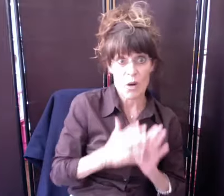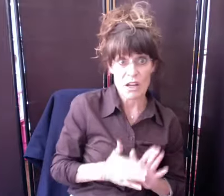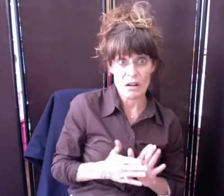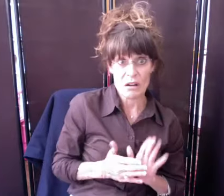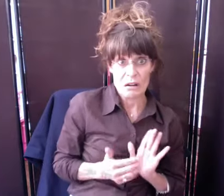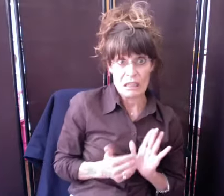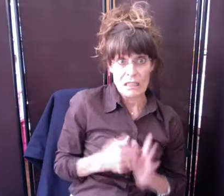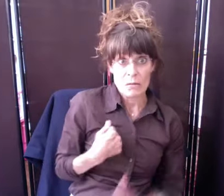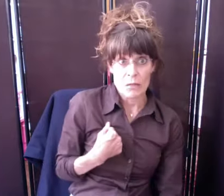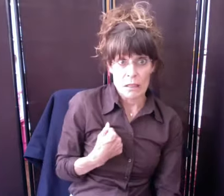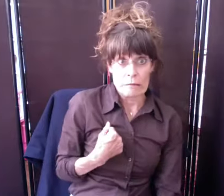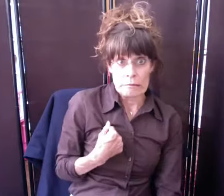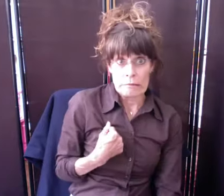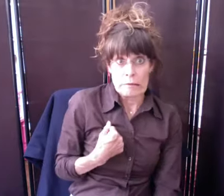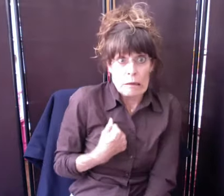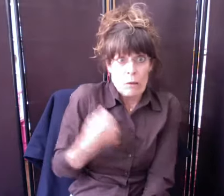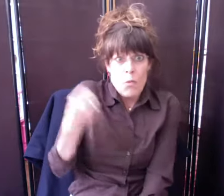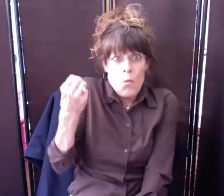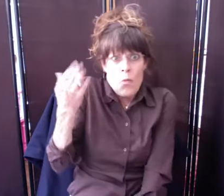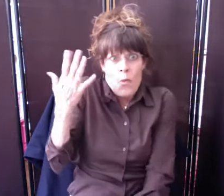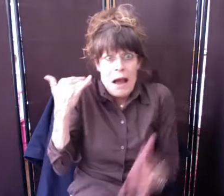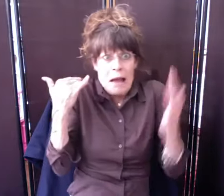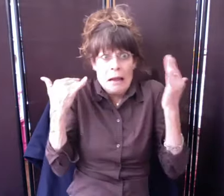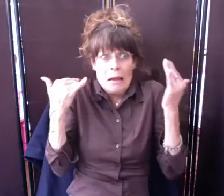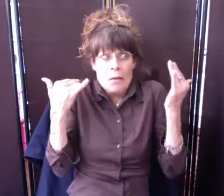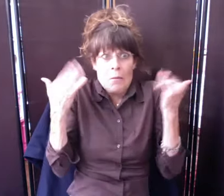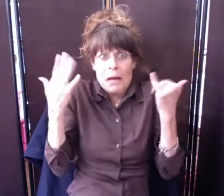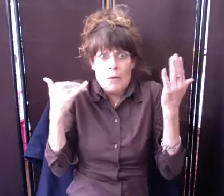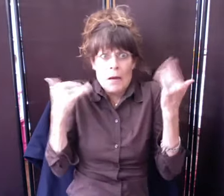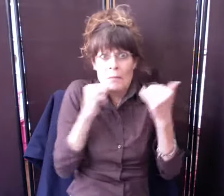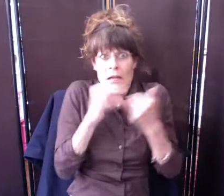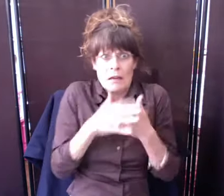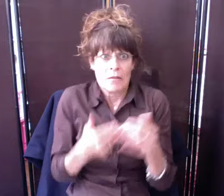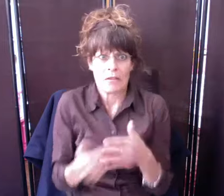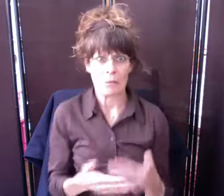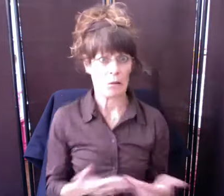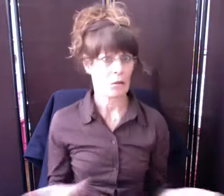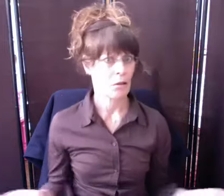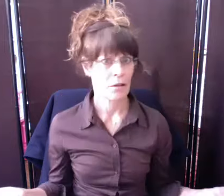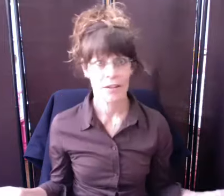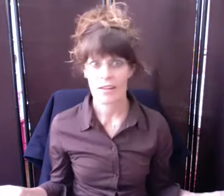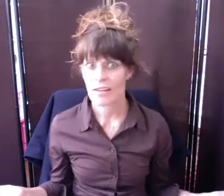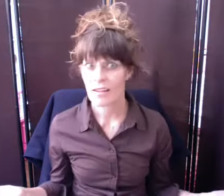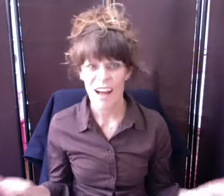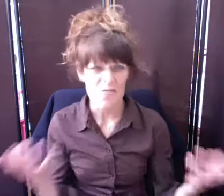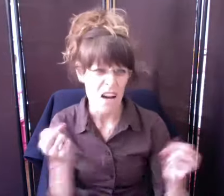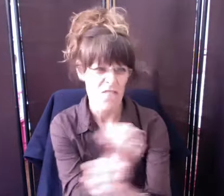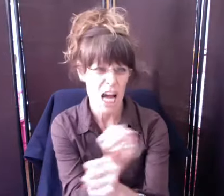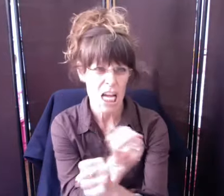what's going on. I don't know why. I don't know why I'm so uncomfortable. And I still want to fight. I just don't, because I